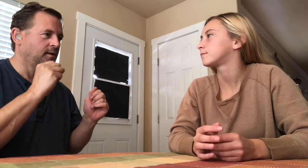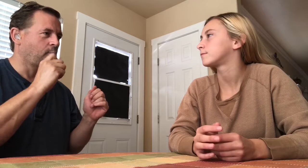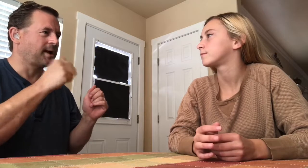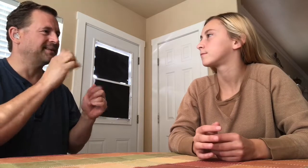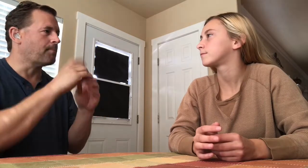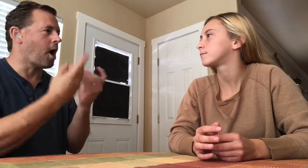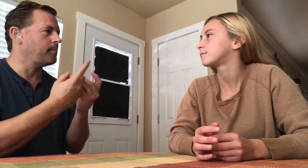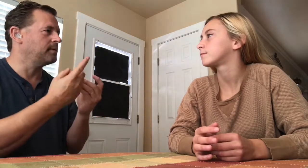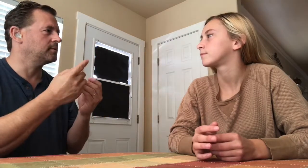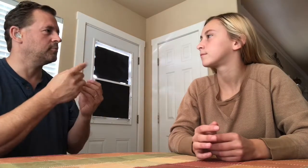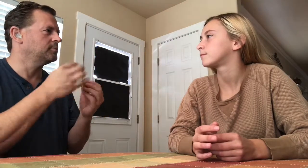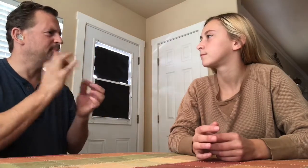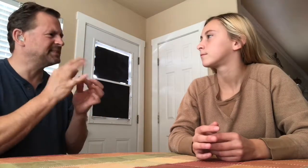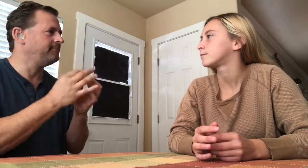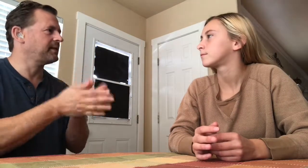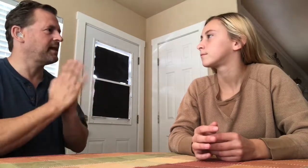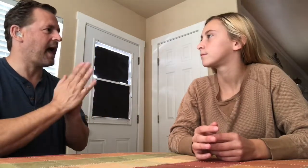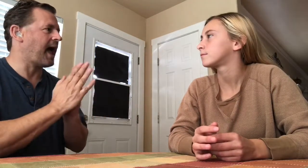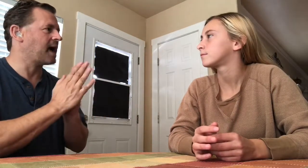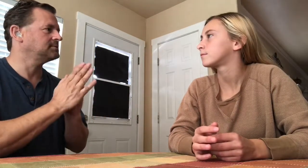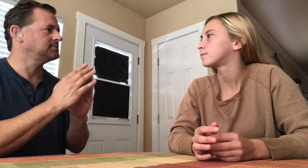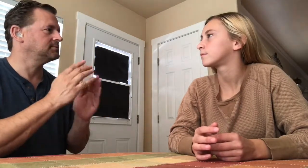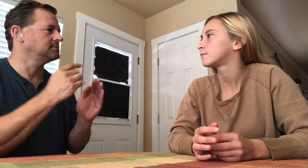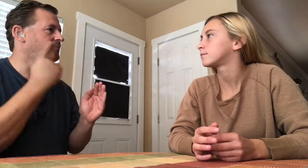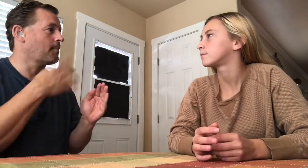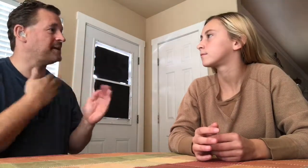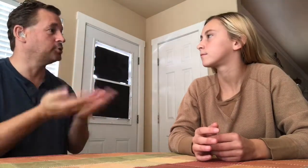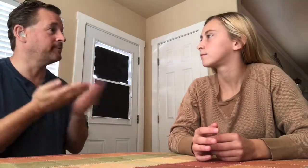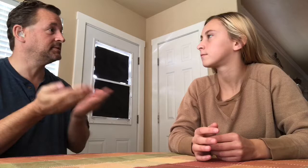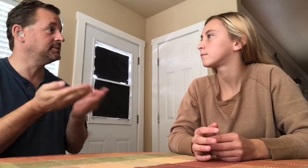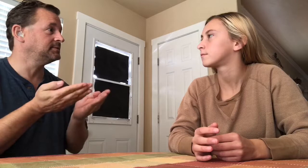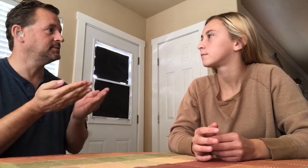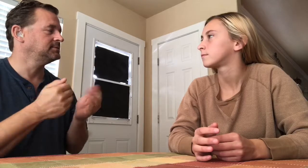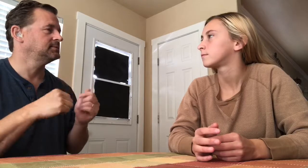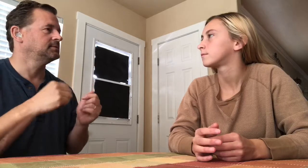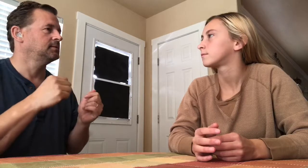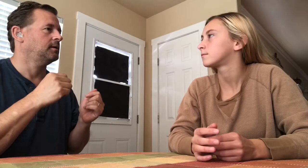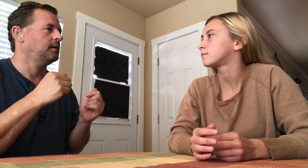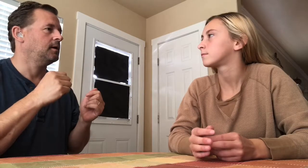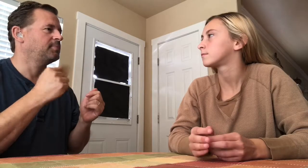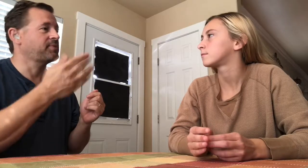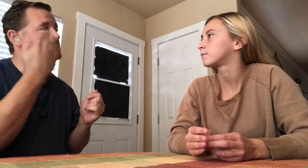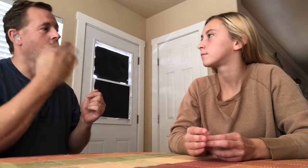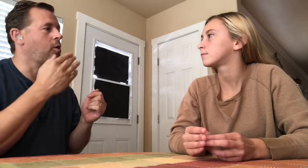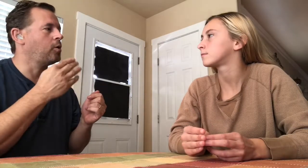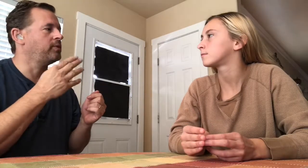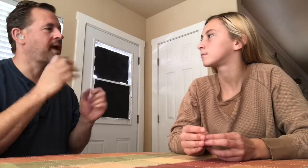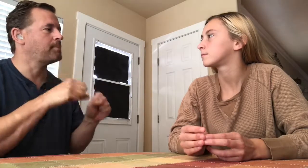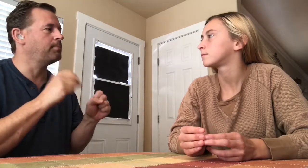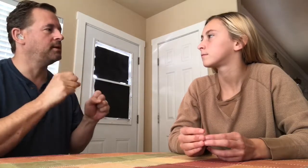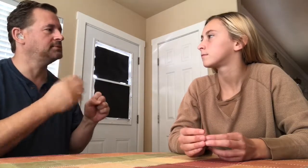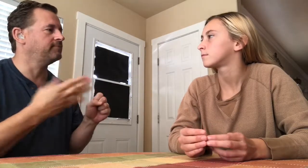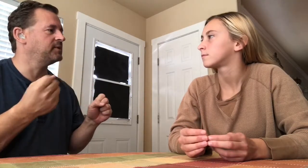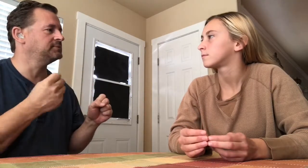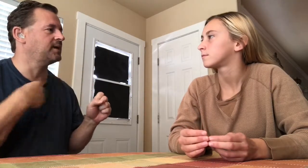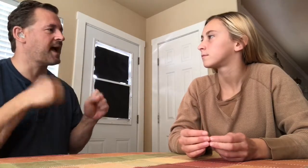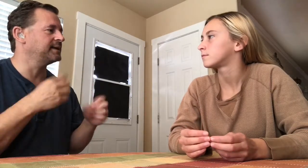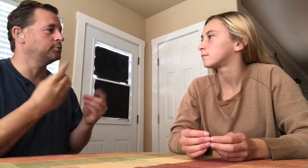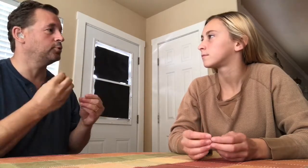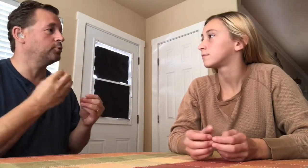when a department specifically asks for my services, because they know the capability of things that I can do